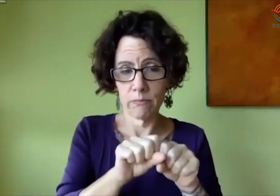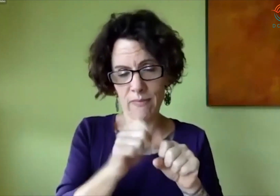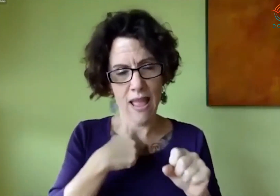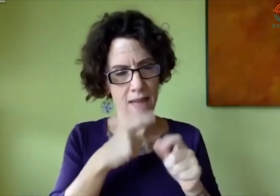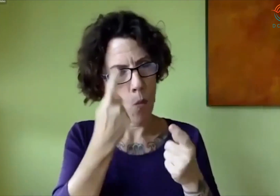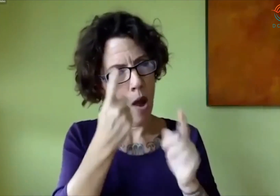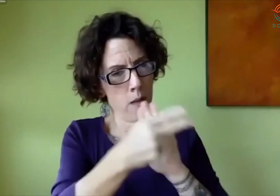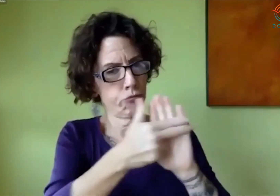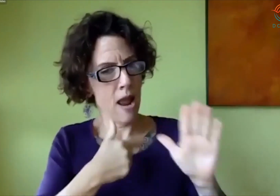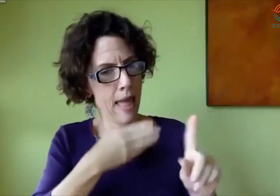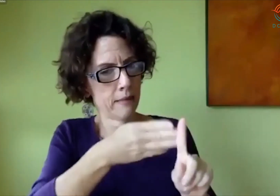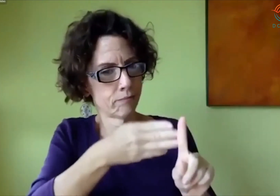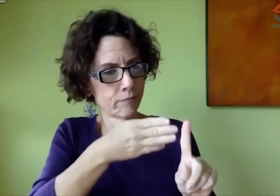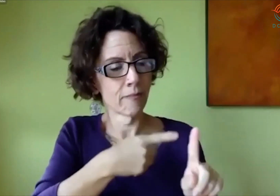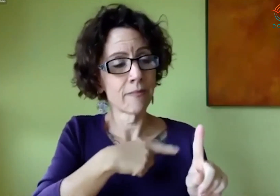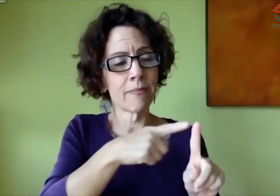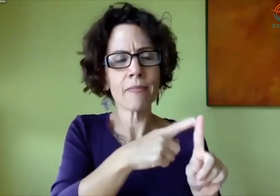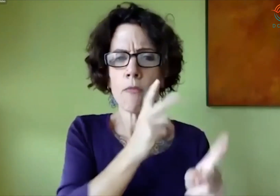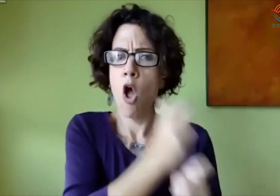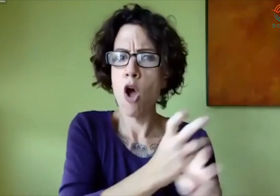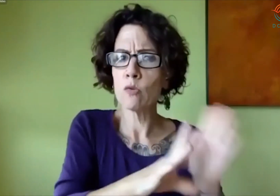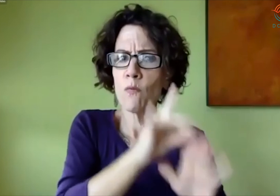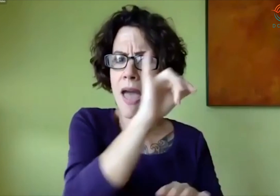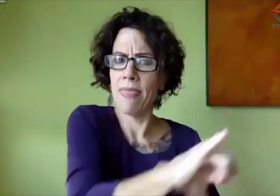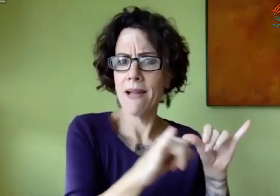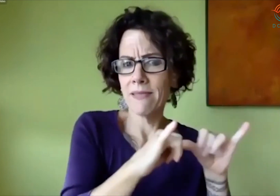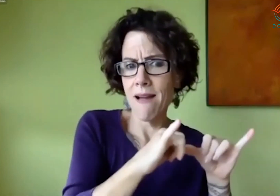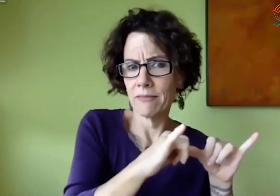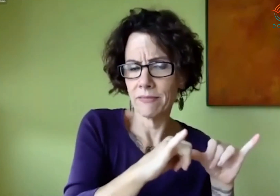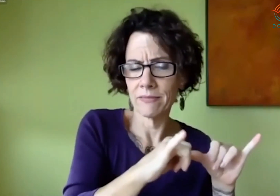shoes, that's one thing that I love.